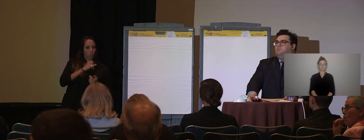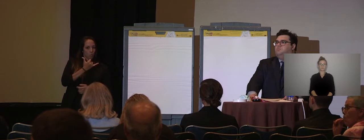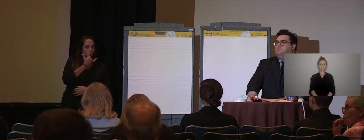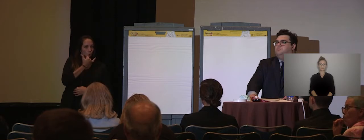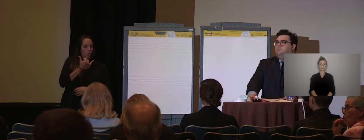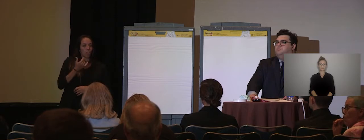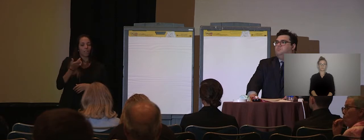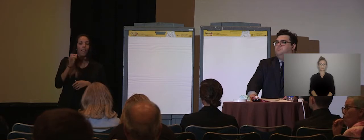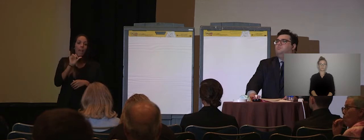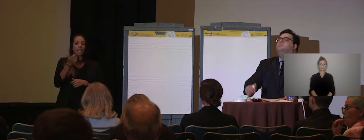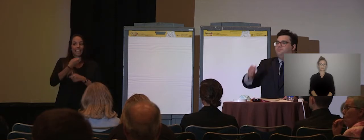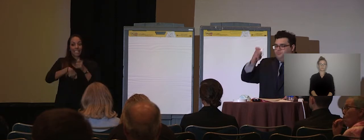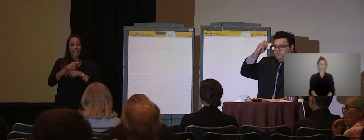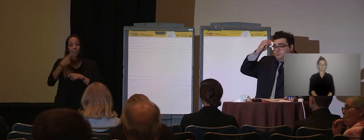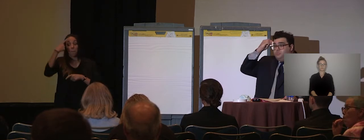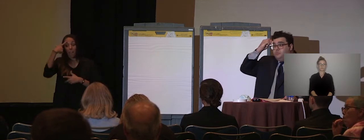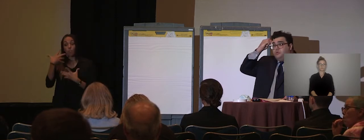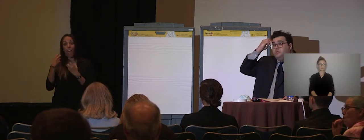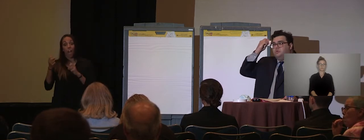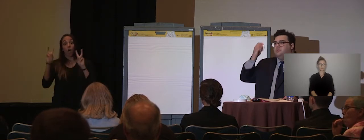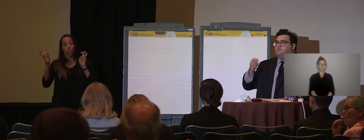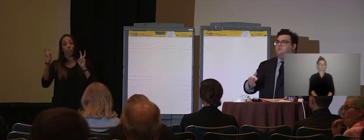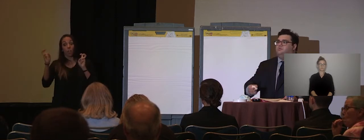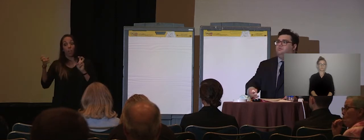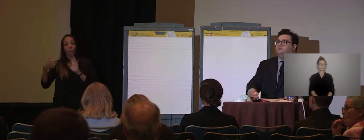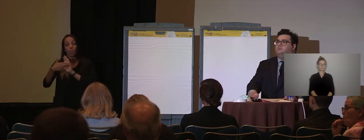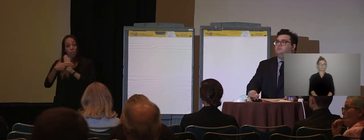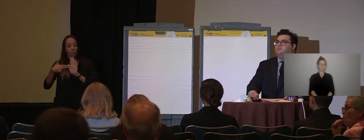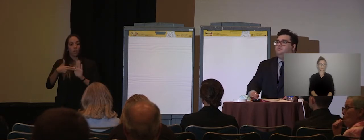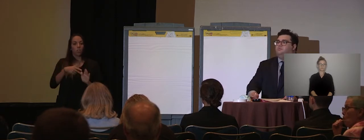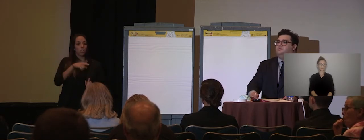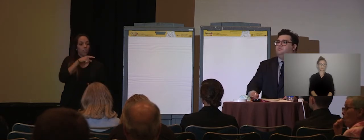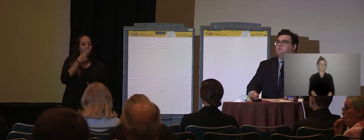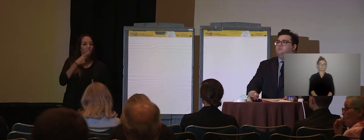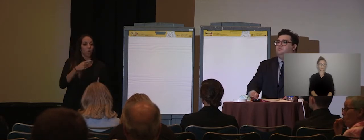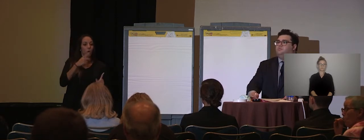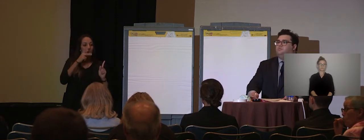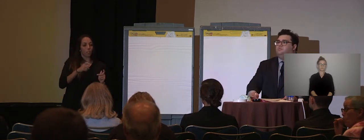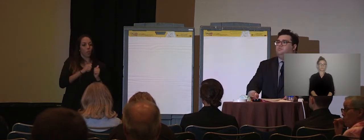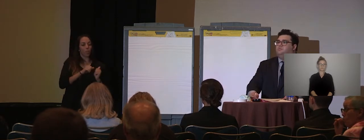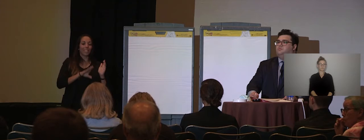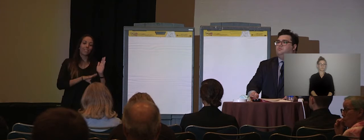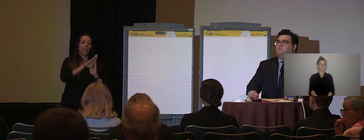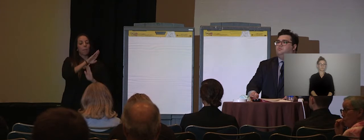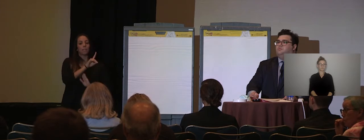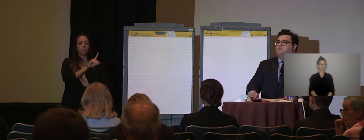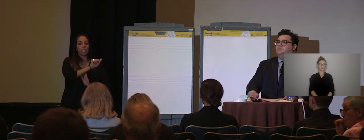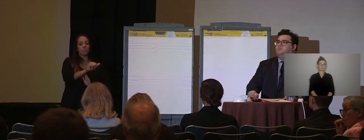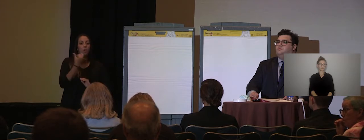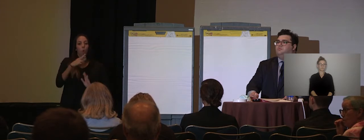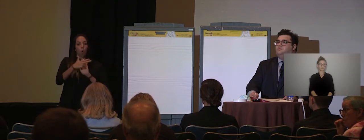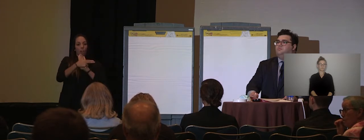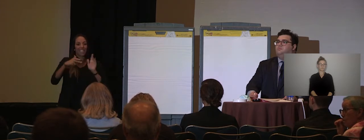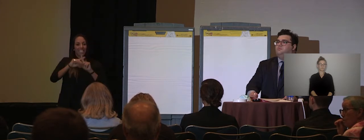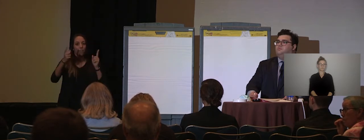of being the mental health accommodation, have it be for a person with a developmental disability. Is that